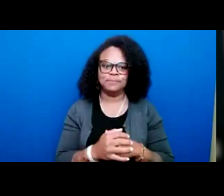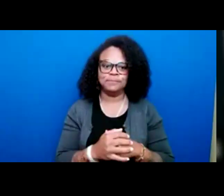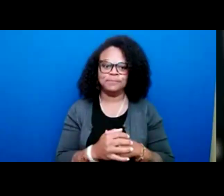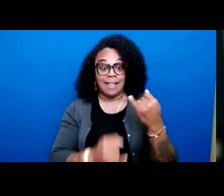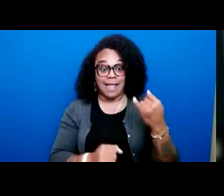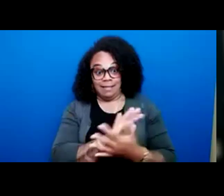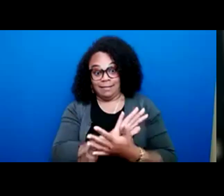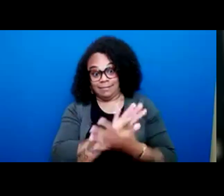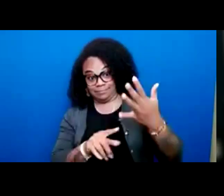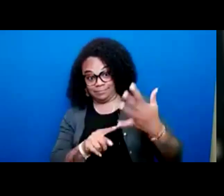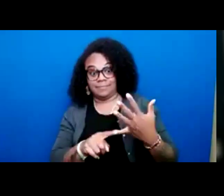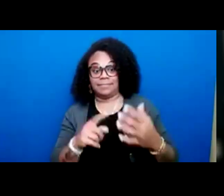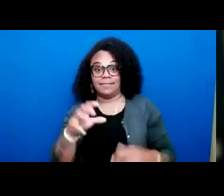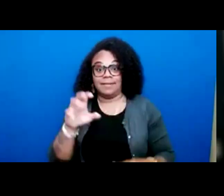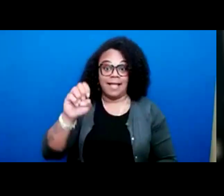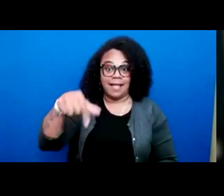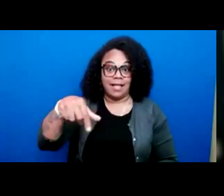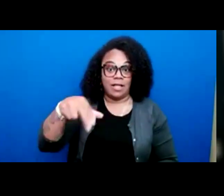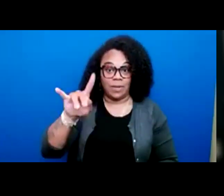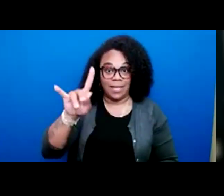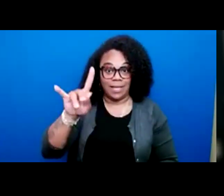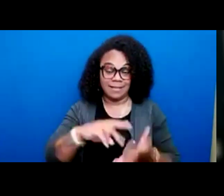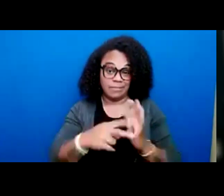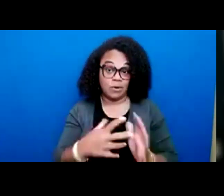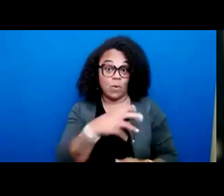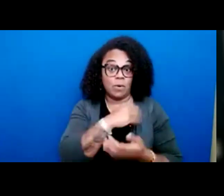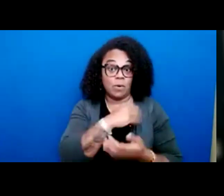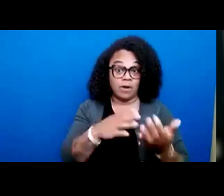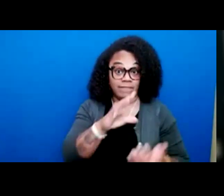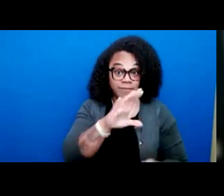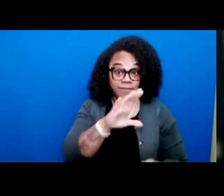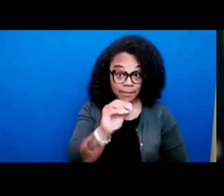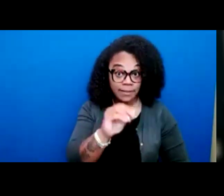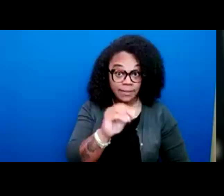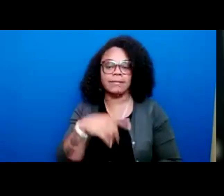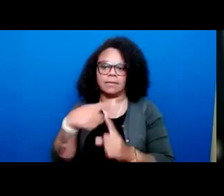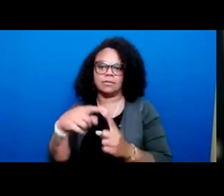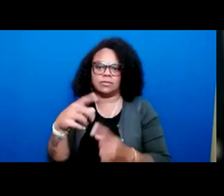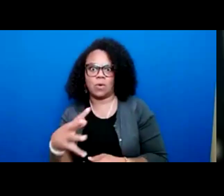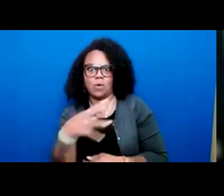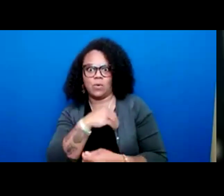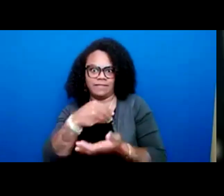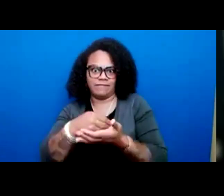equity, owning part of the company and owning the funds. How do you start the